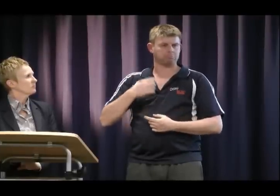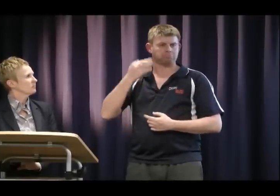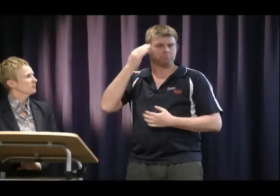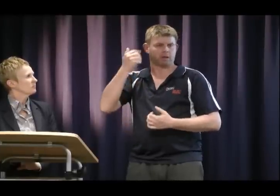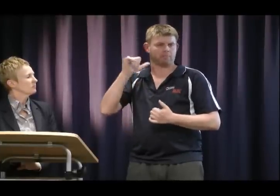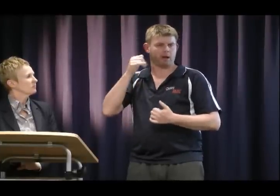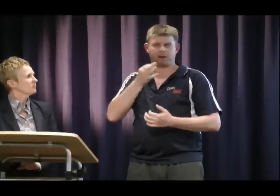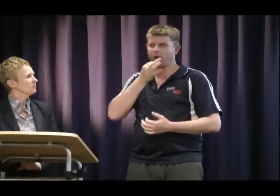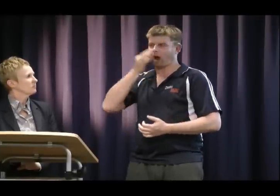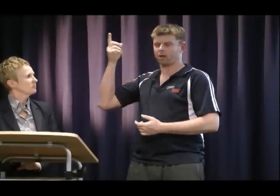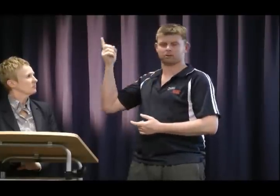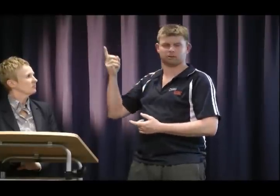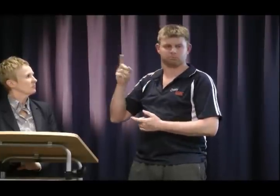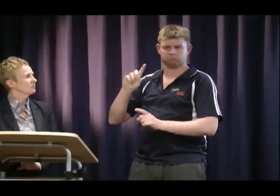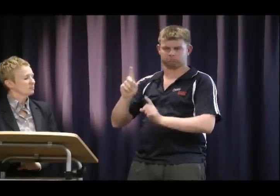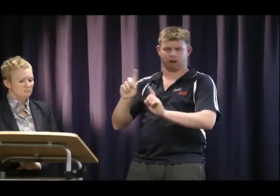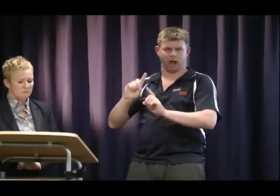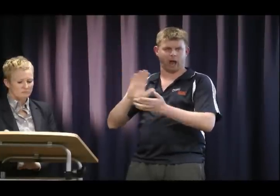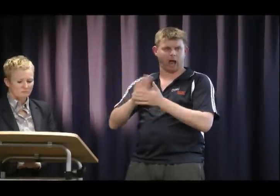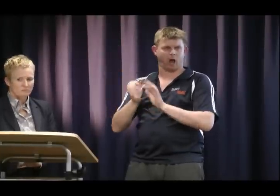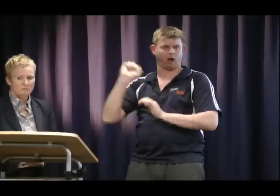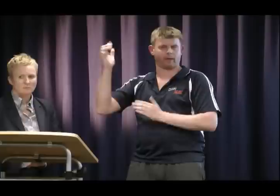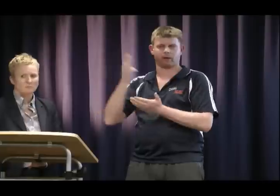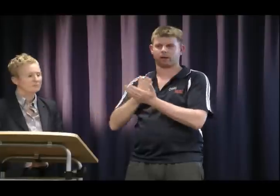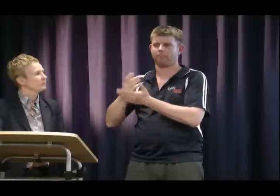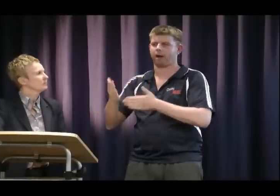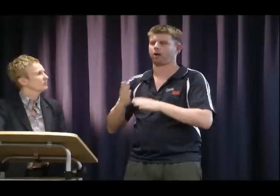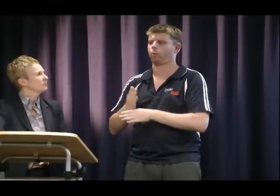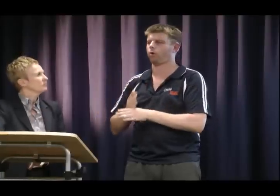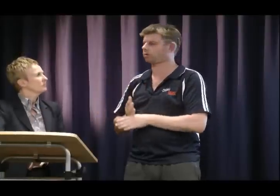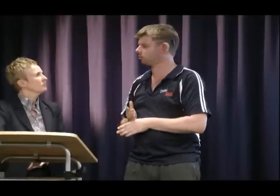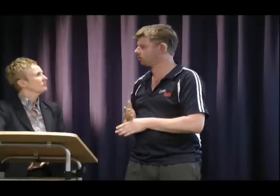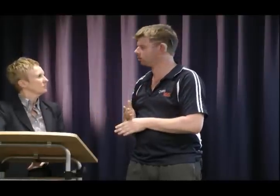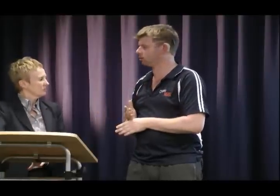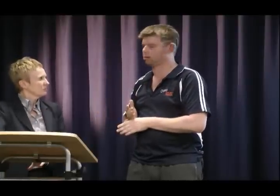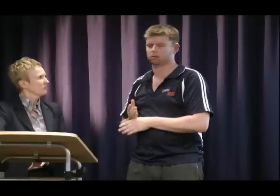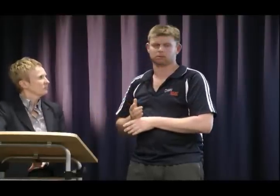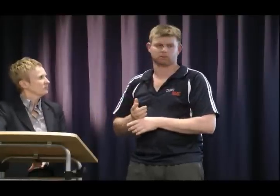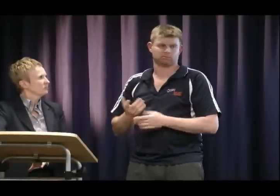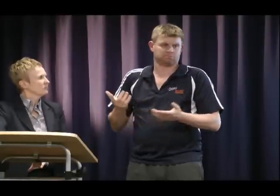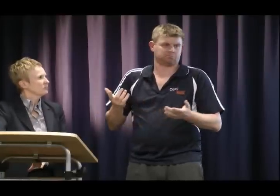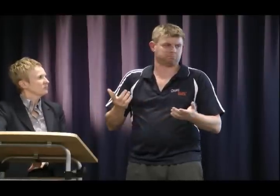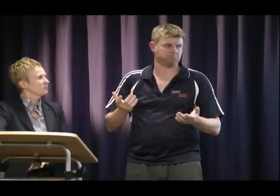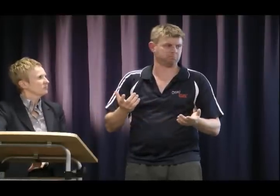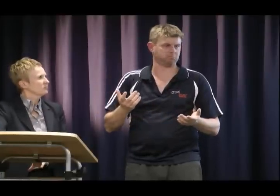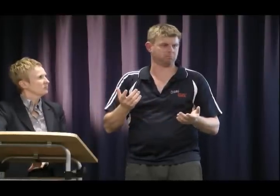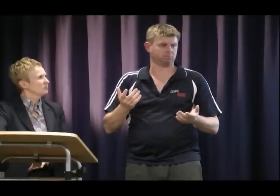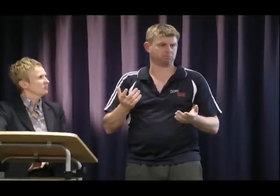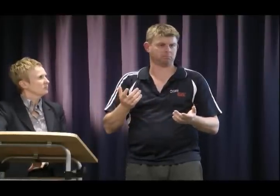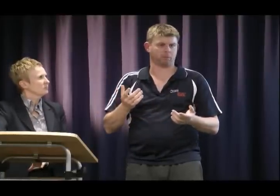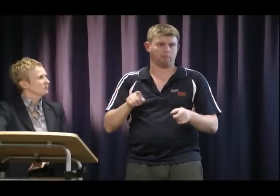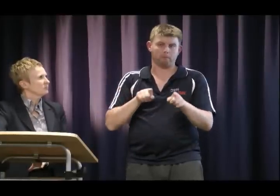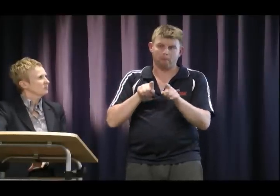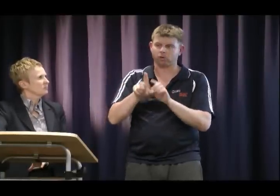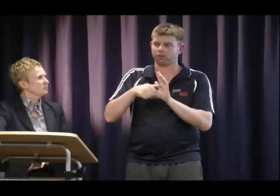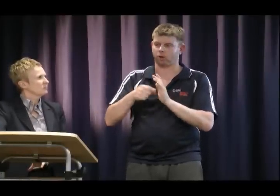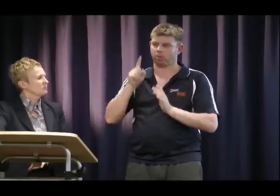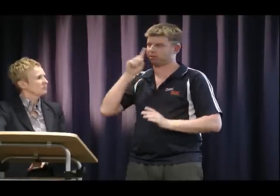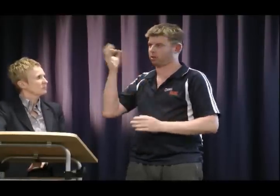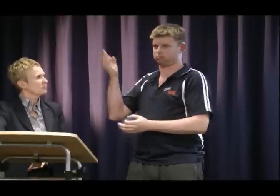spaces. It's never used. What about asking about their car park and how that could